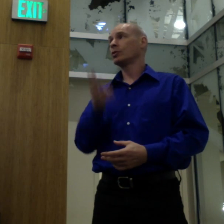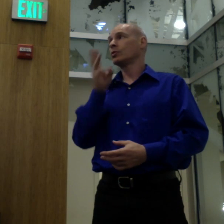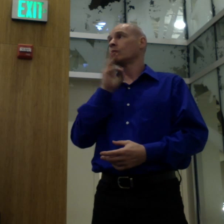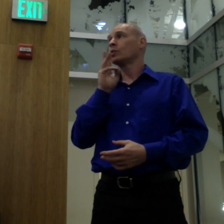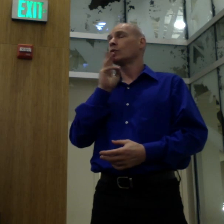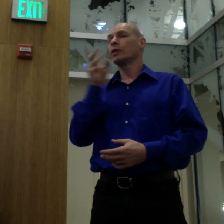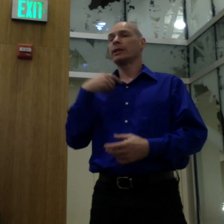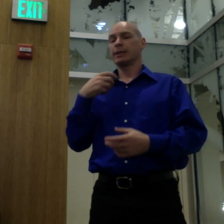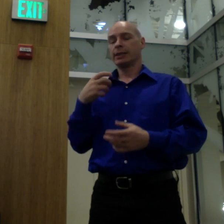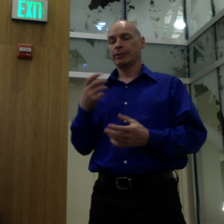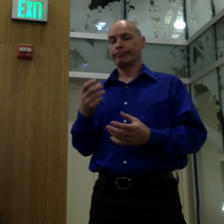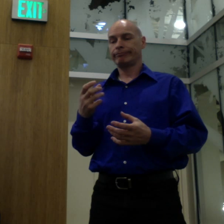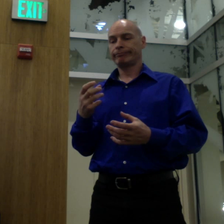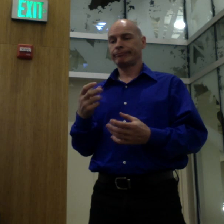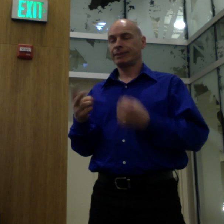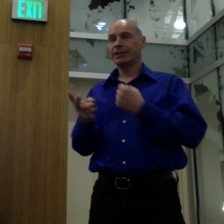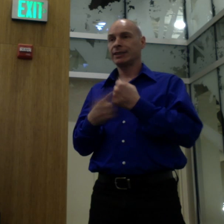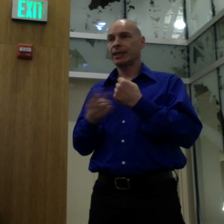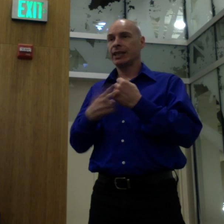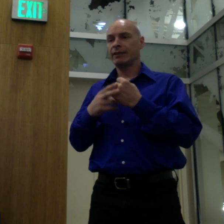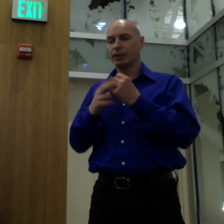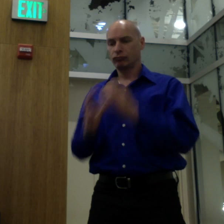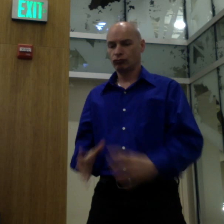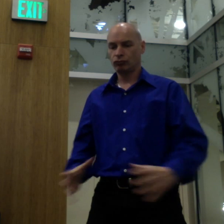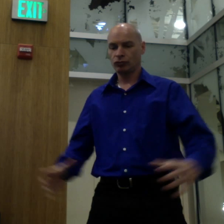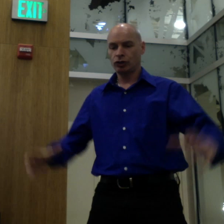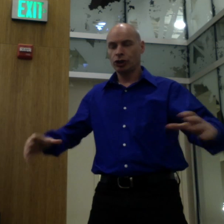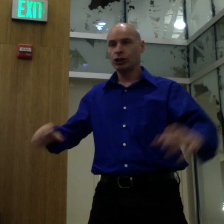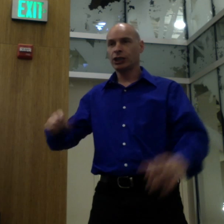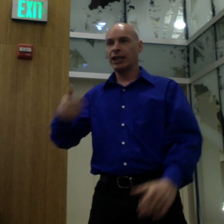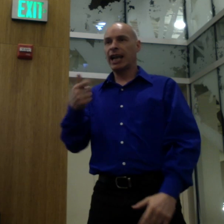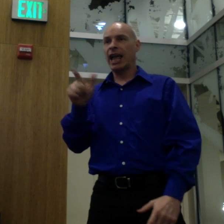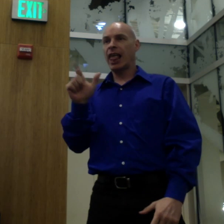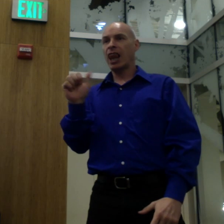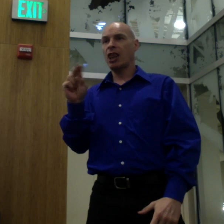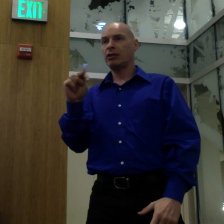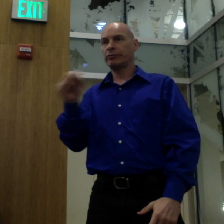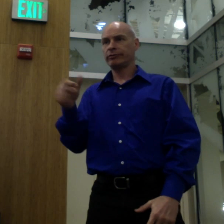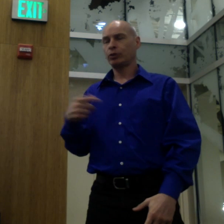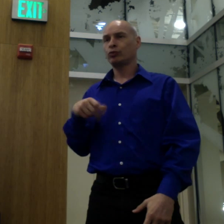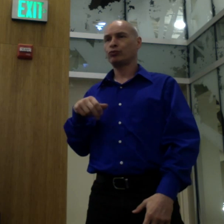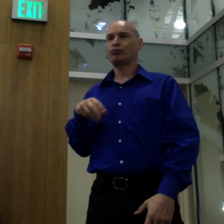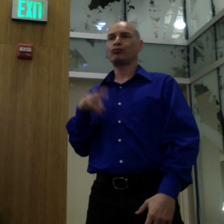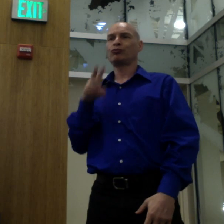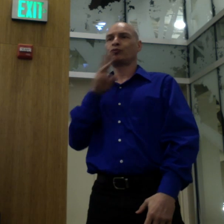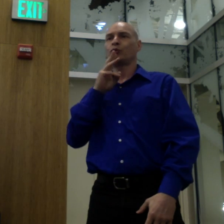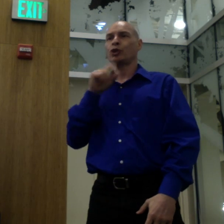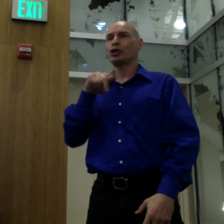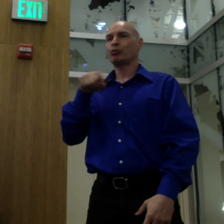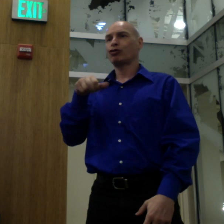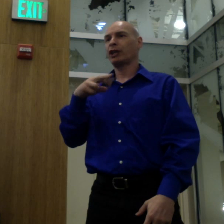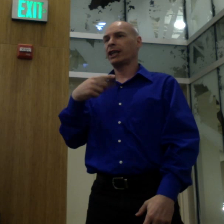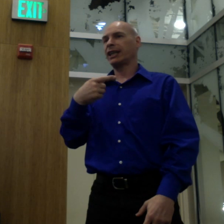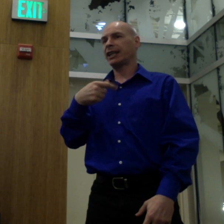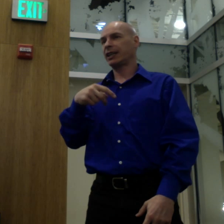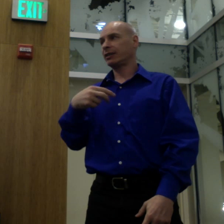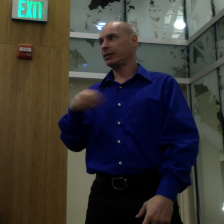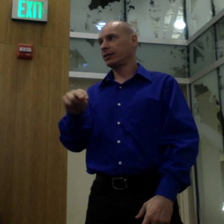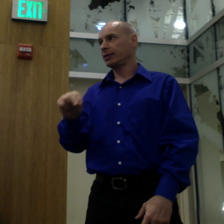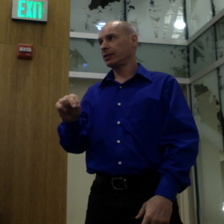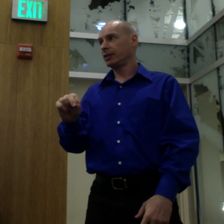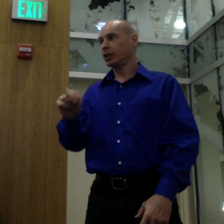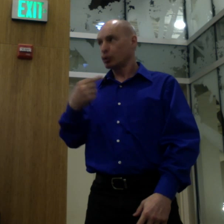water that's in, like this big gallons of spring water, those big jugs you can get, that is